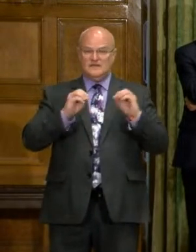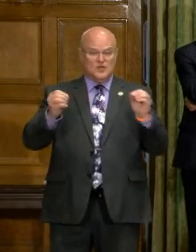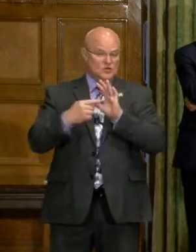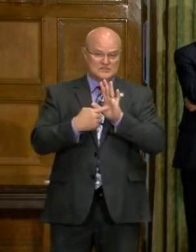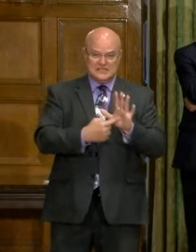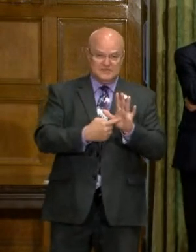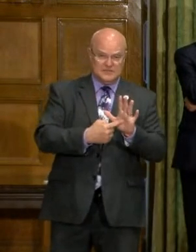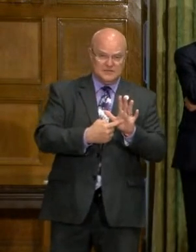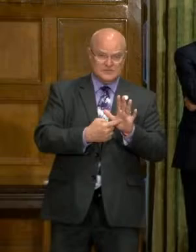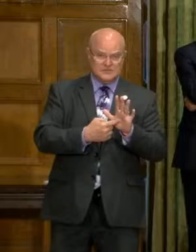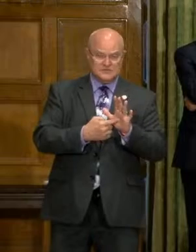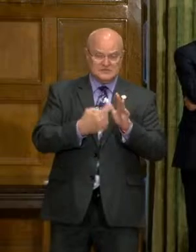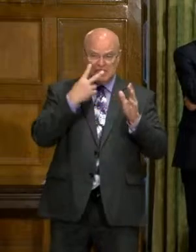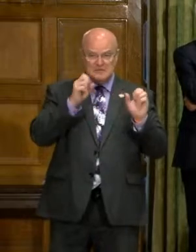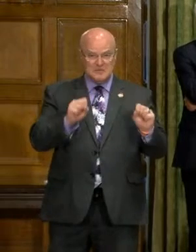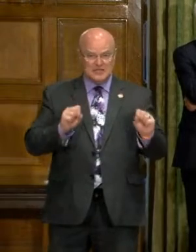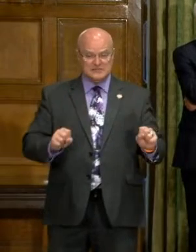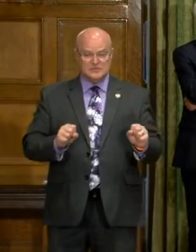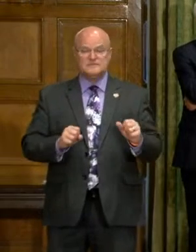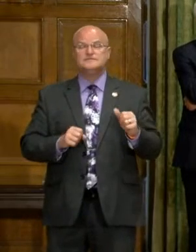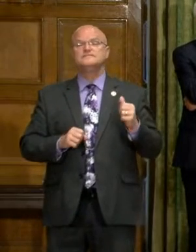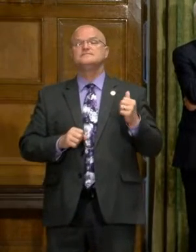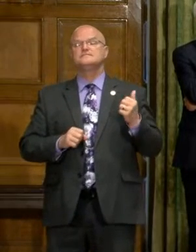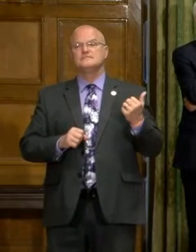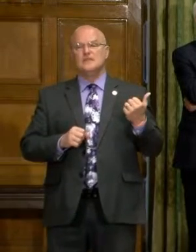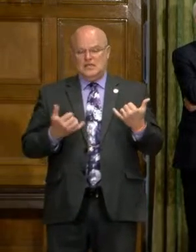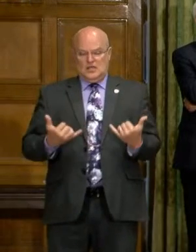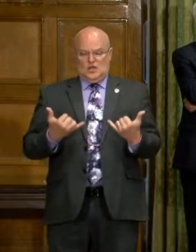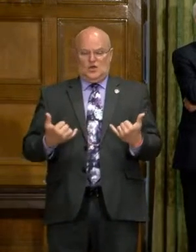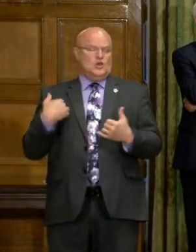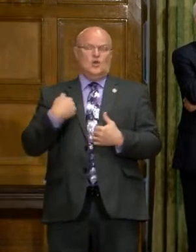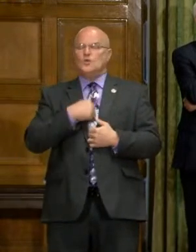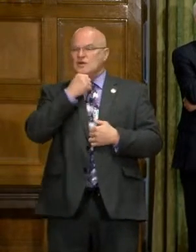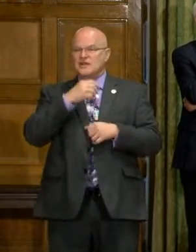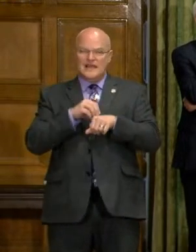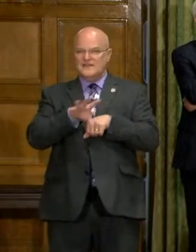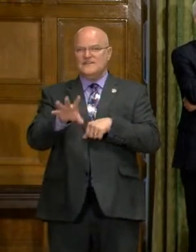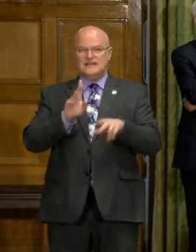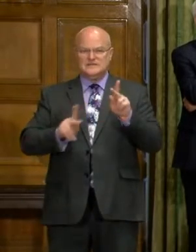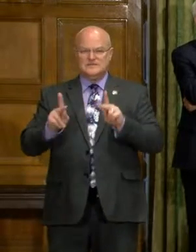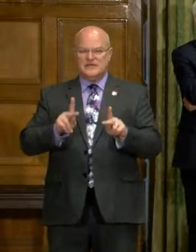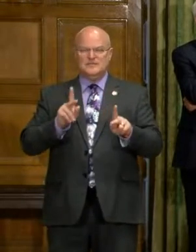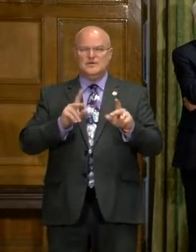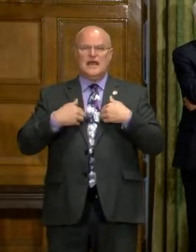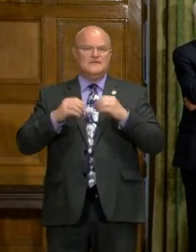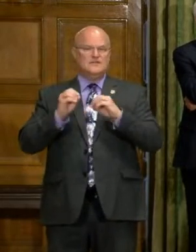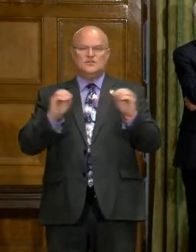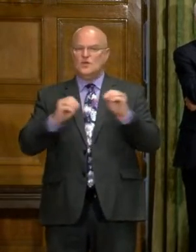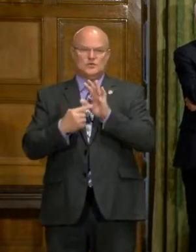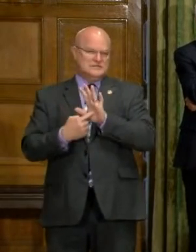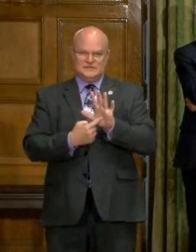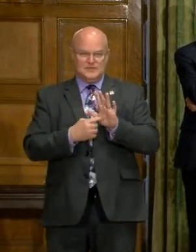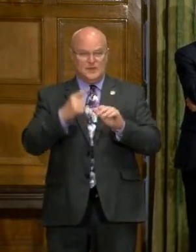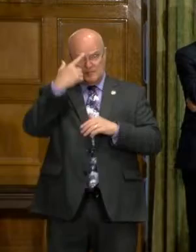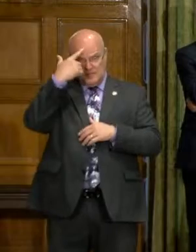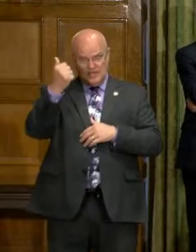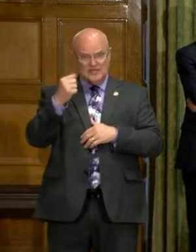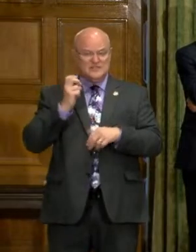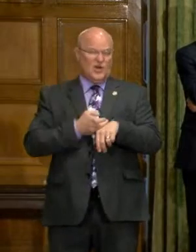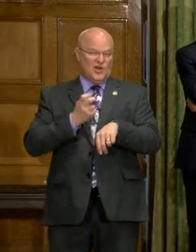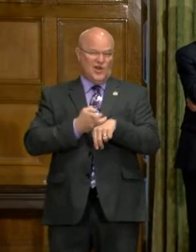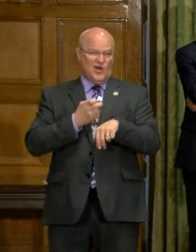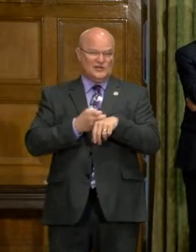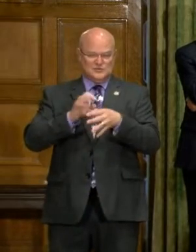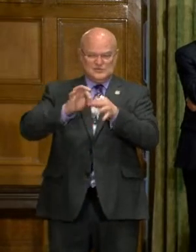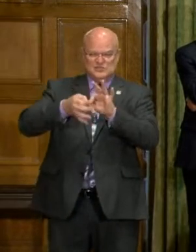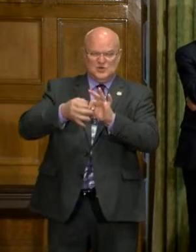as well, and at what point do you see that being possible here? Currently, we're not advising testing of asymptomatic individuals because it's very